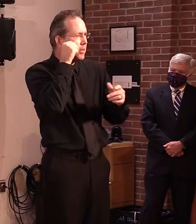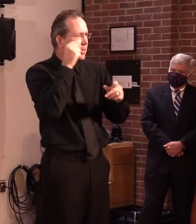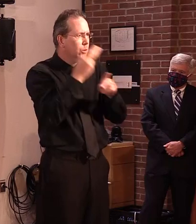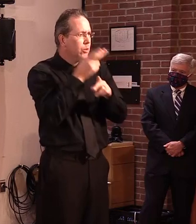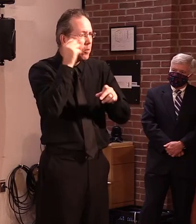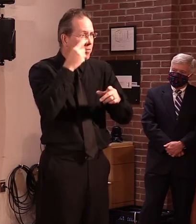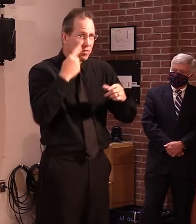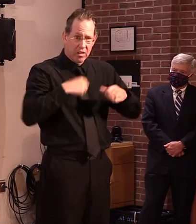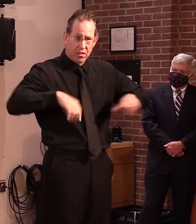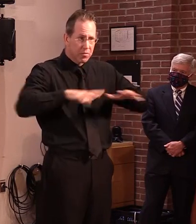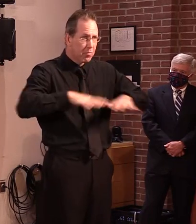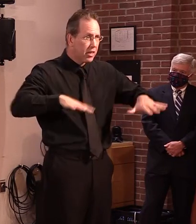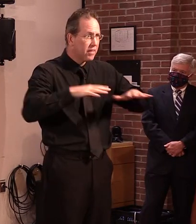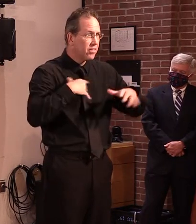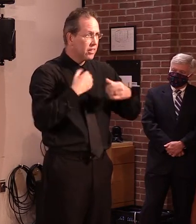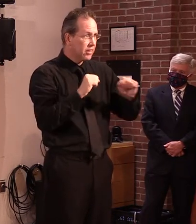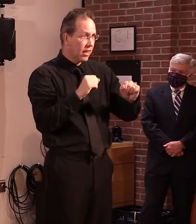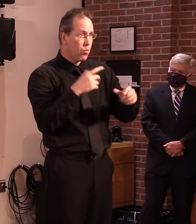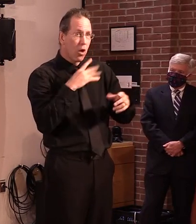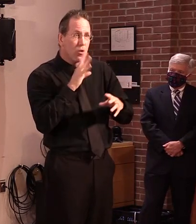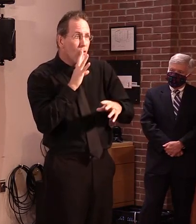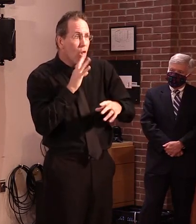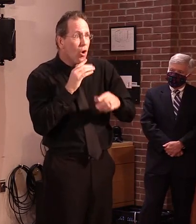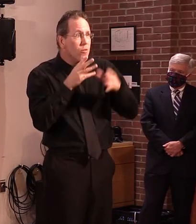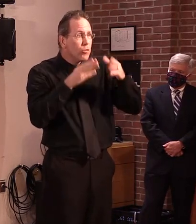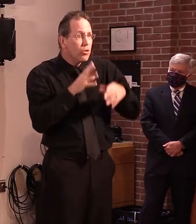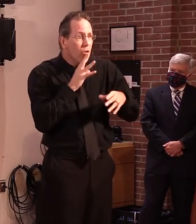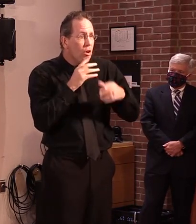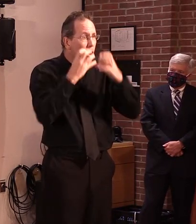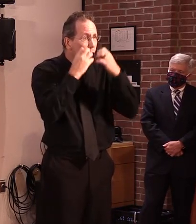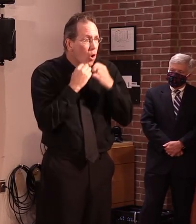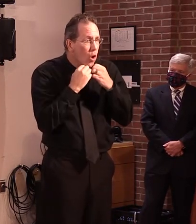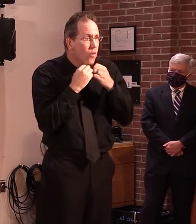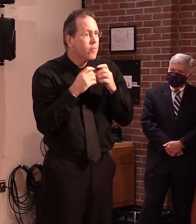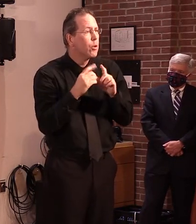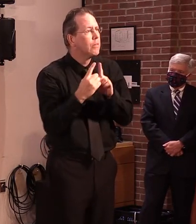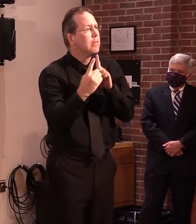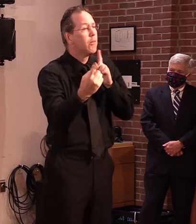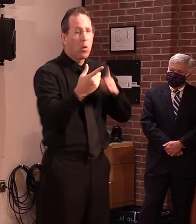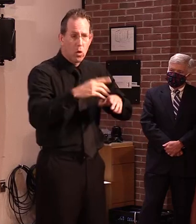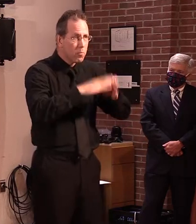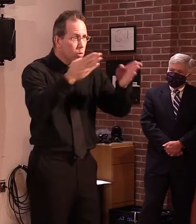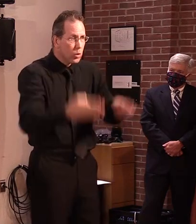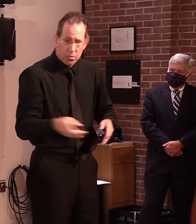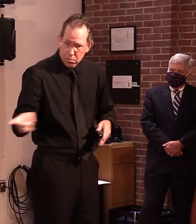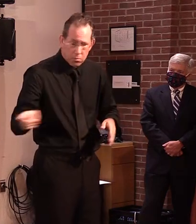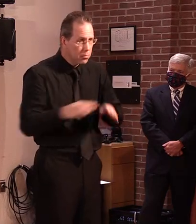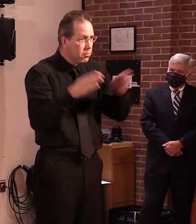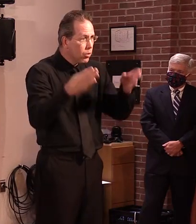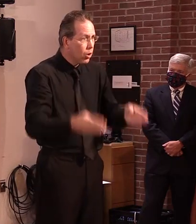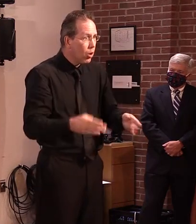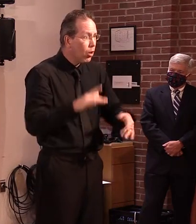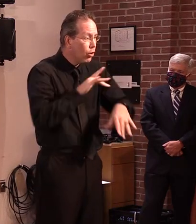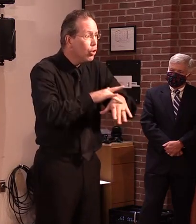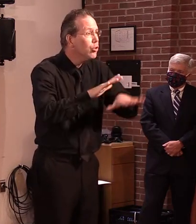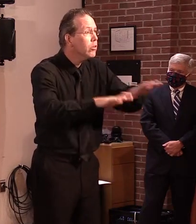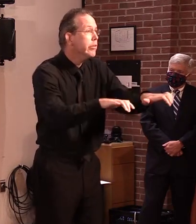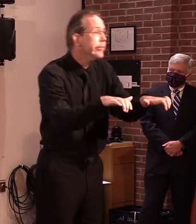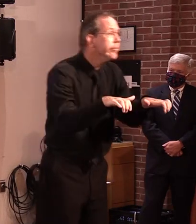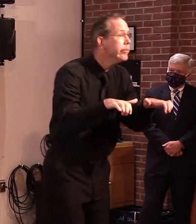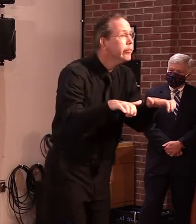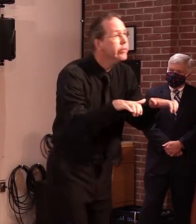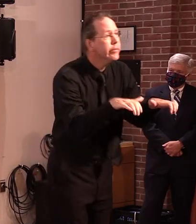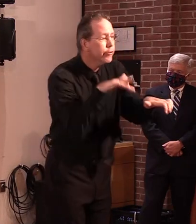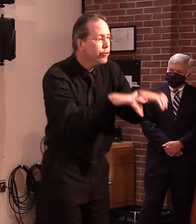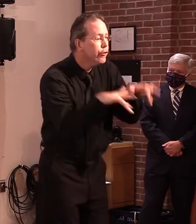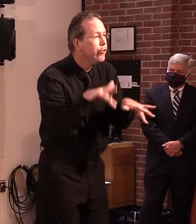would say if you could wipe it off every now and then, even in between speakers, that probably would be best. But just taking the